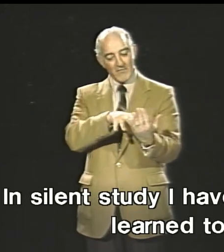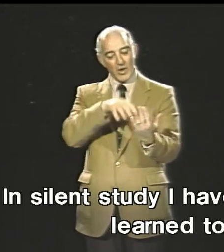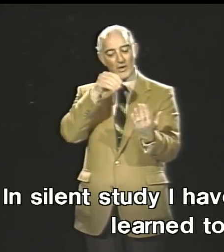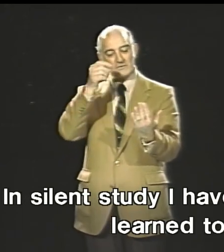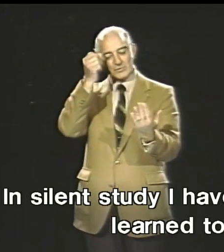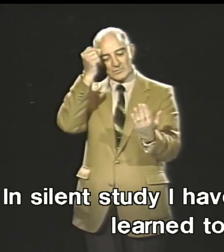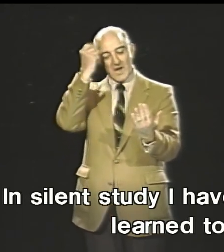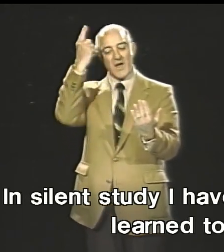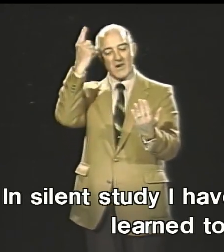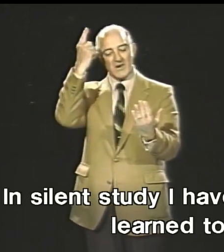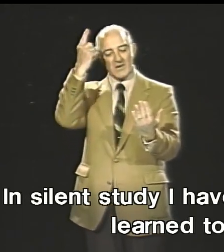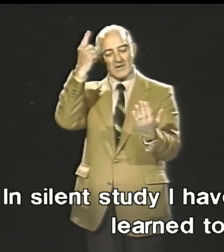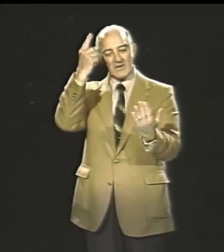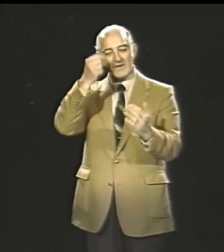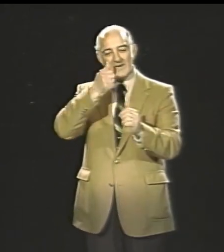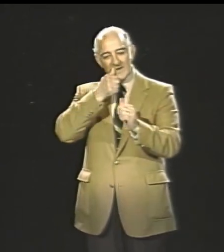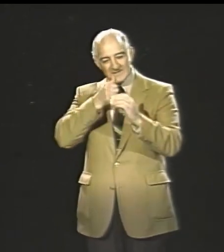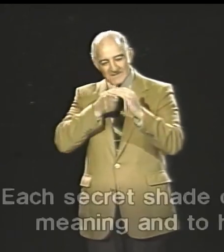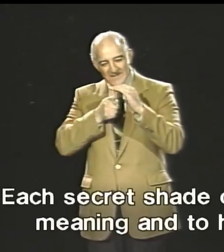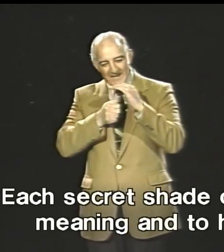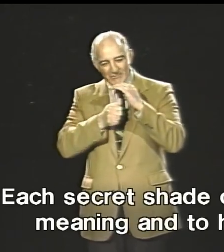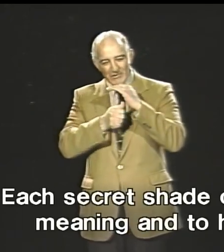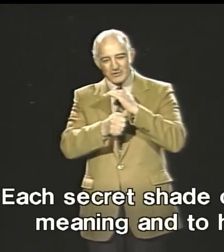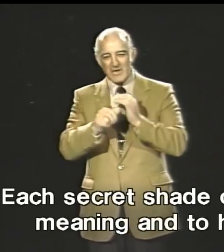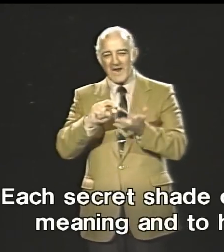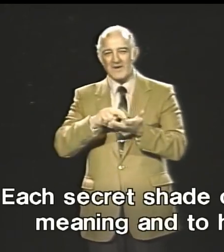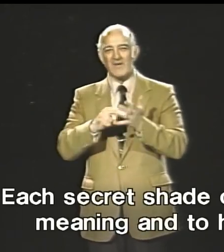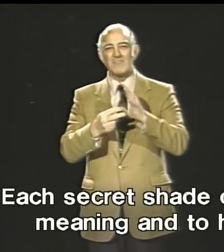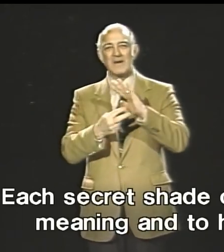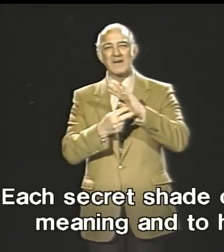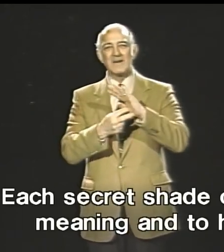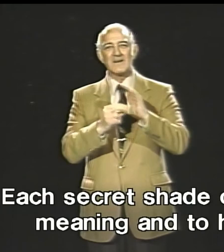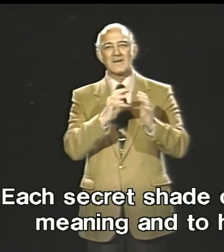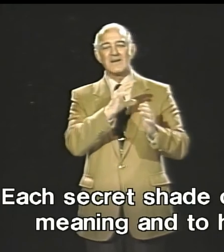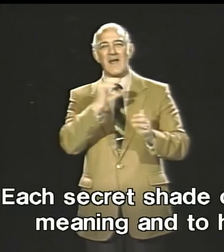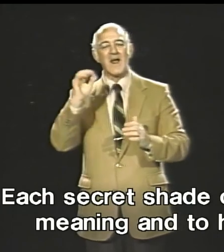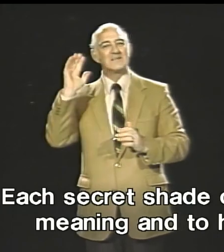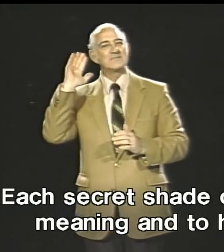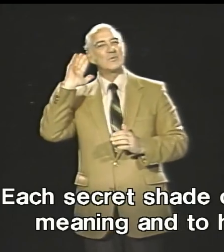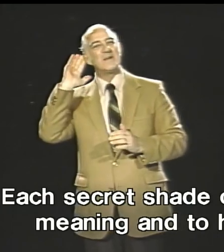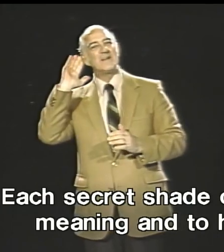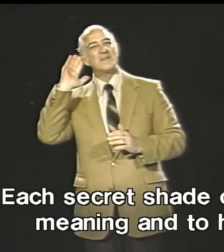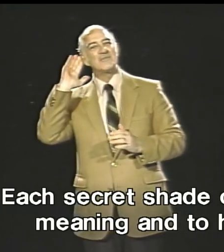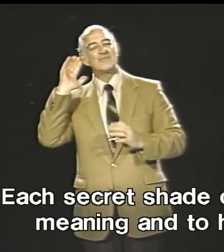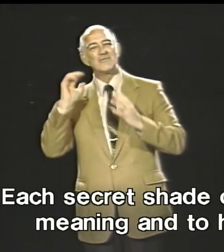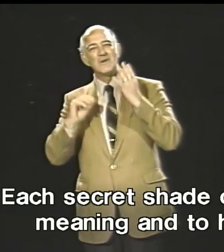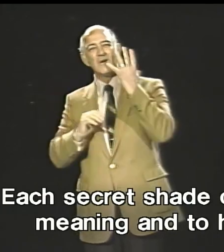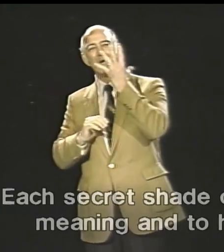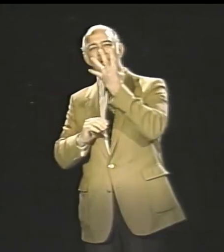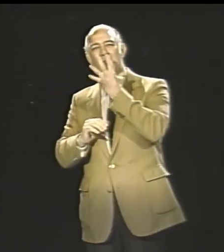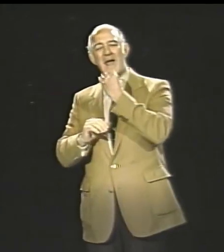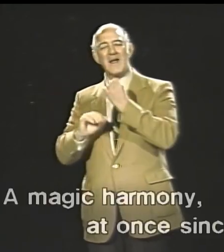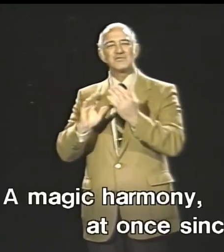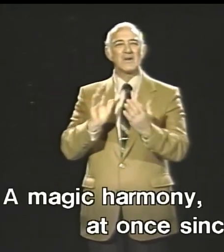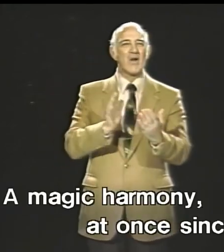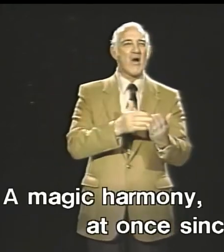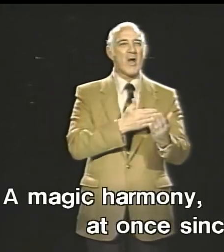I have learned to tell each secret shade of meaning and to hear a